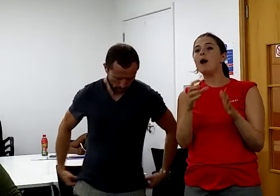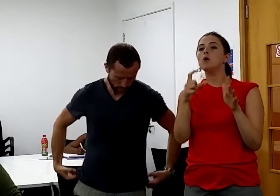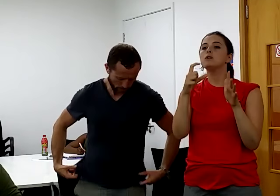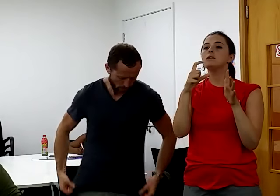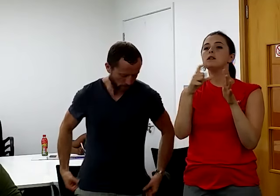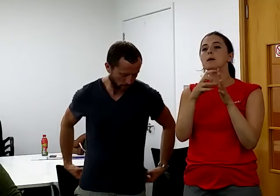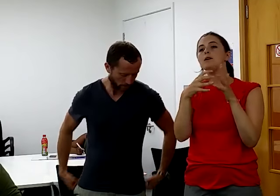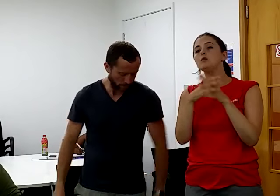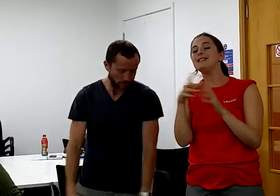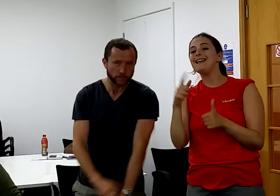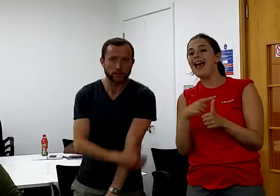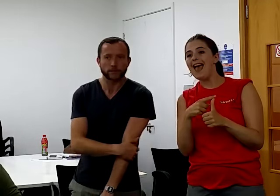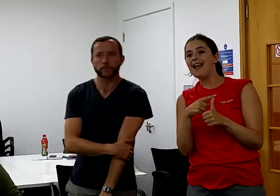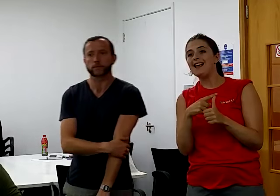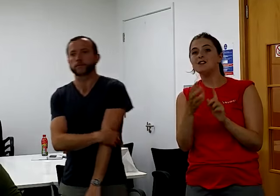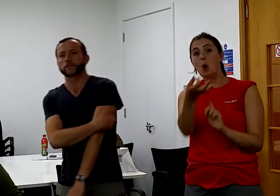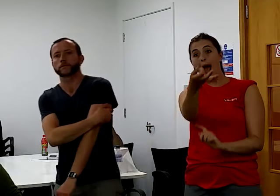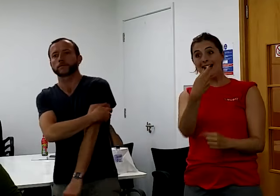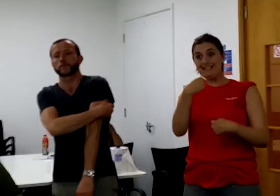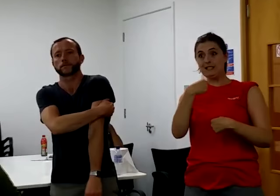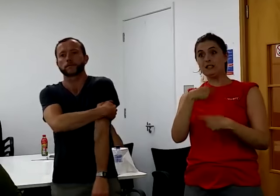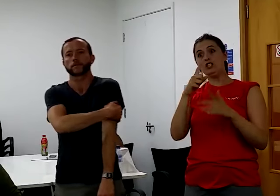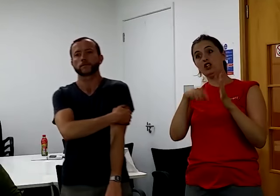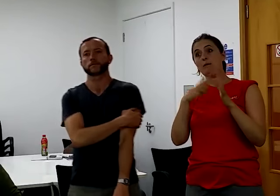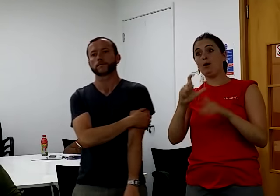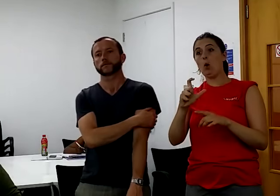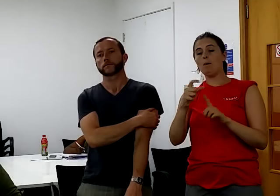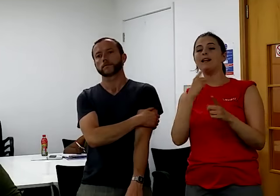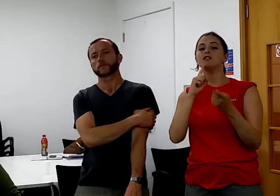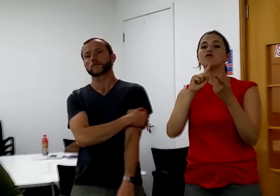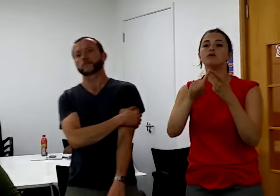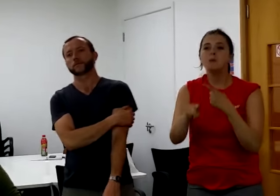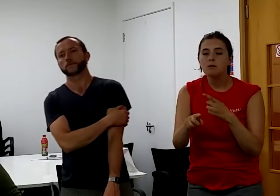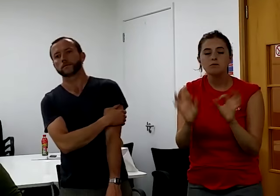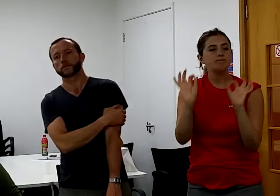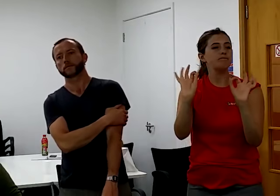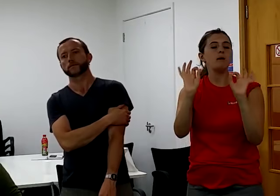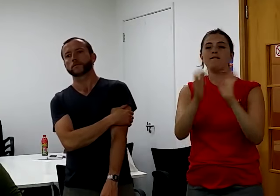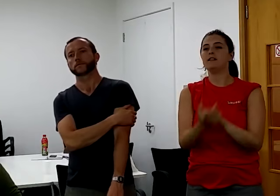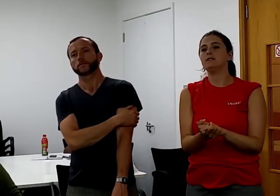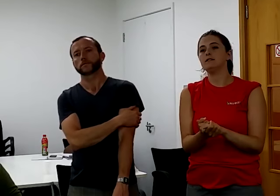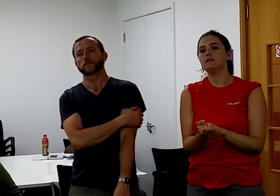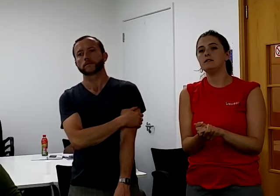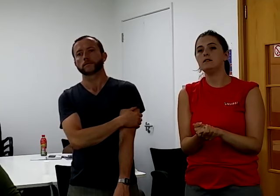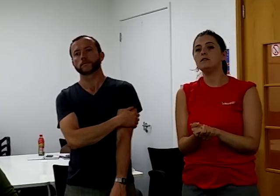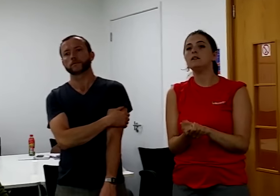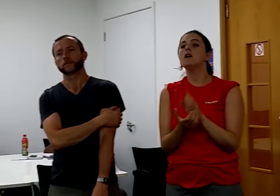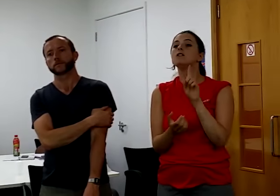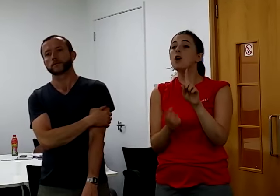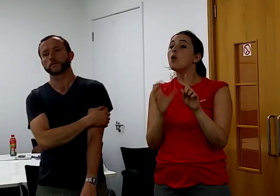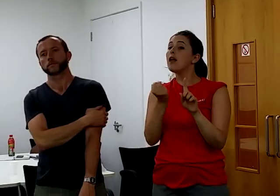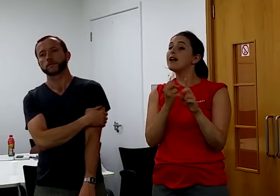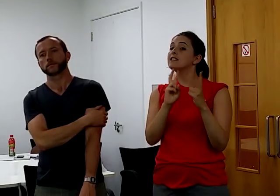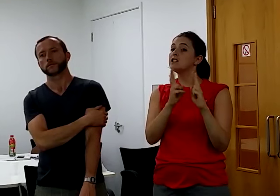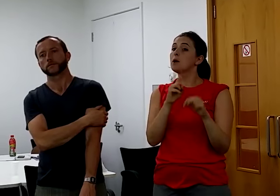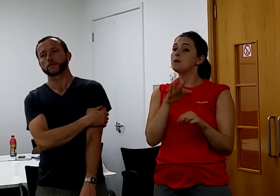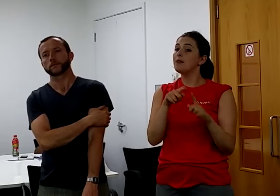very happy with the response. But going back to deaf awareness, There was an interpreter in that